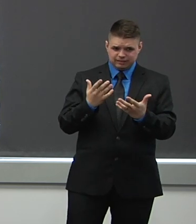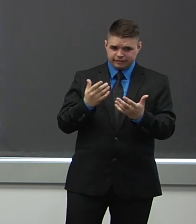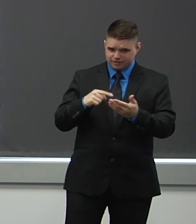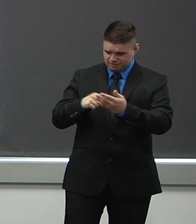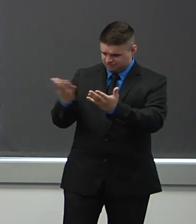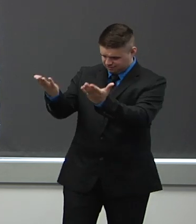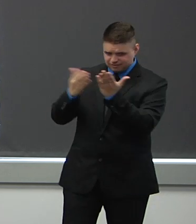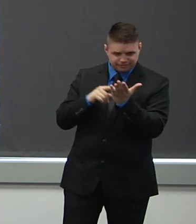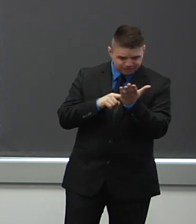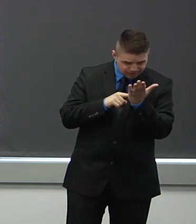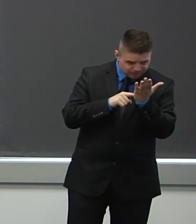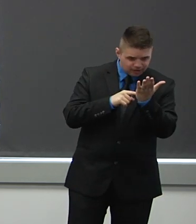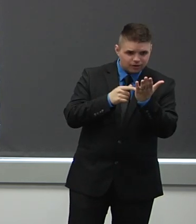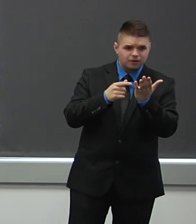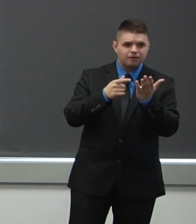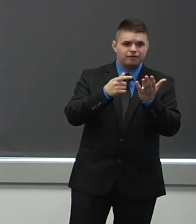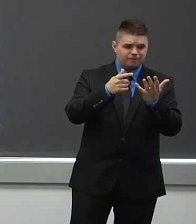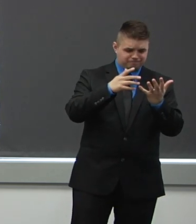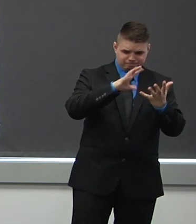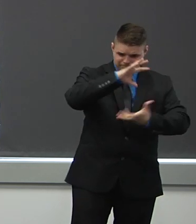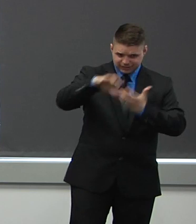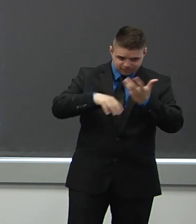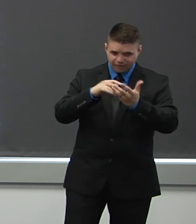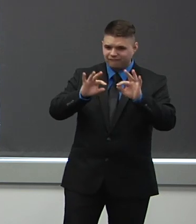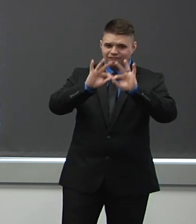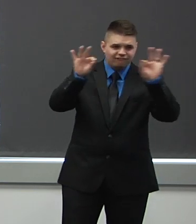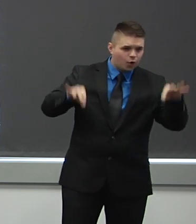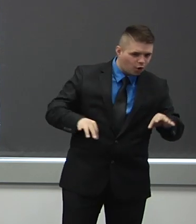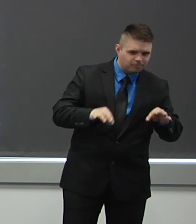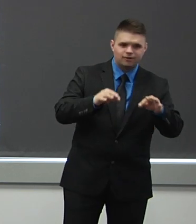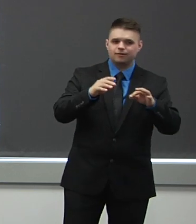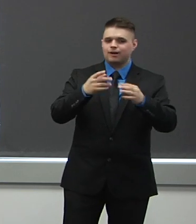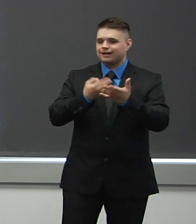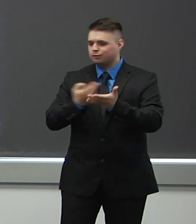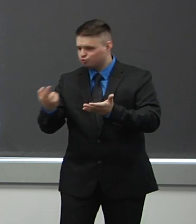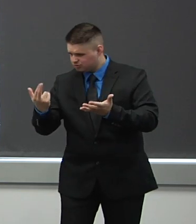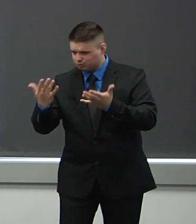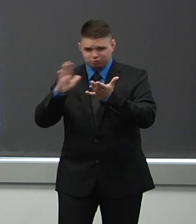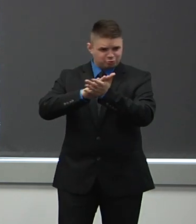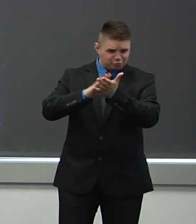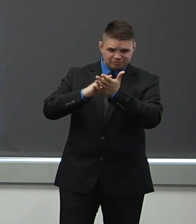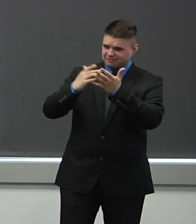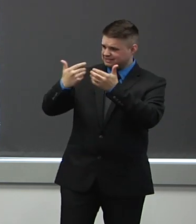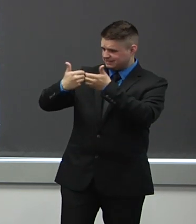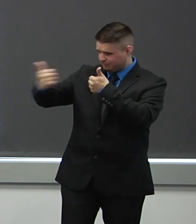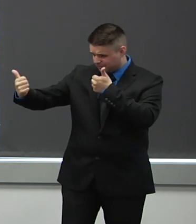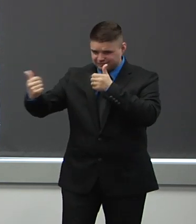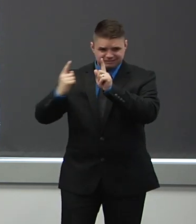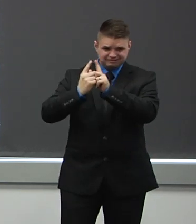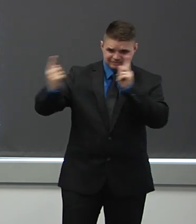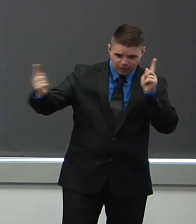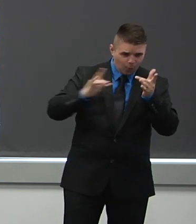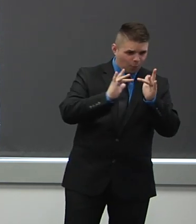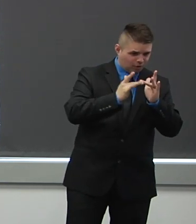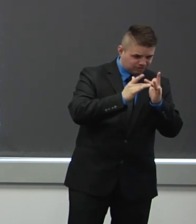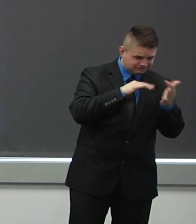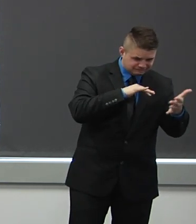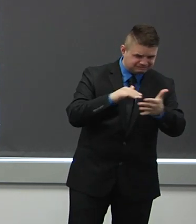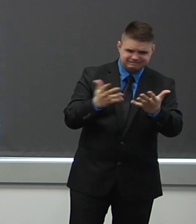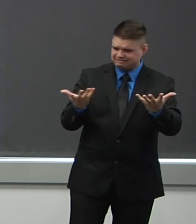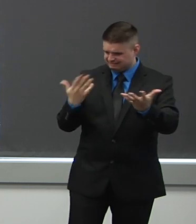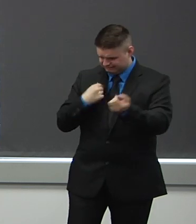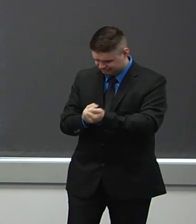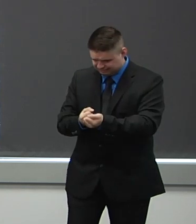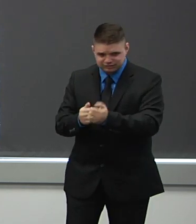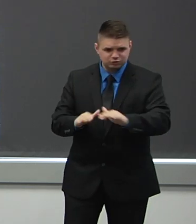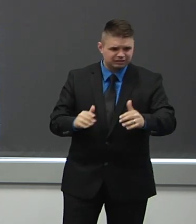patchwork of different approaches to distance learning. And this is what I want to say. Just this is